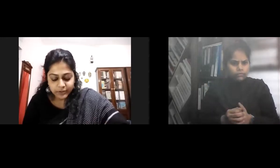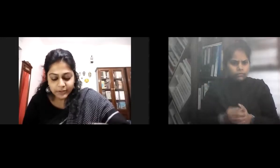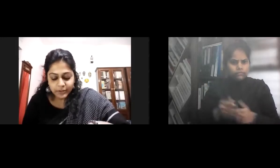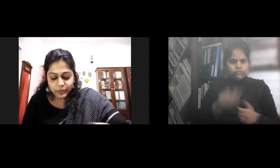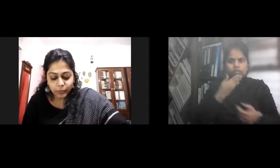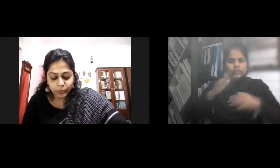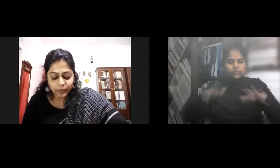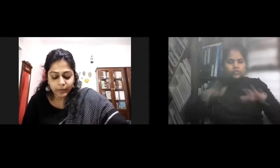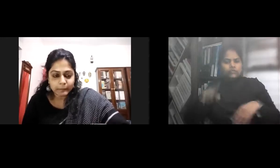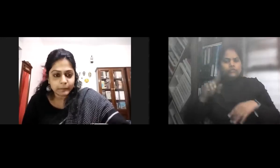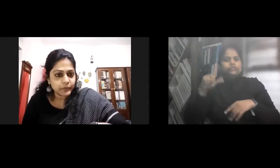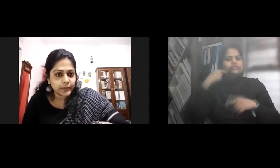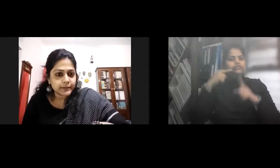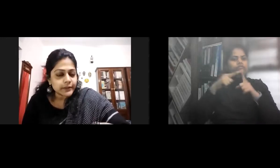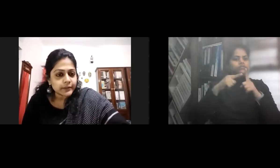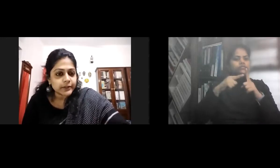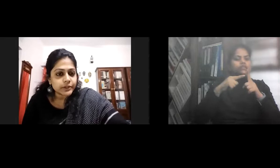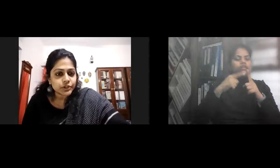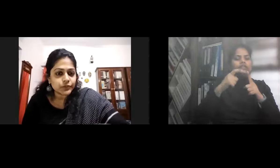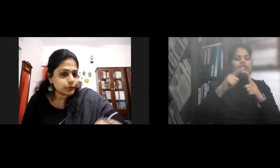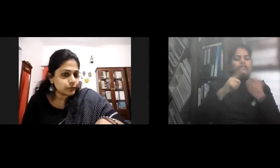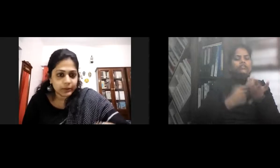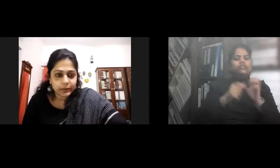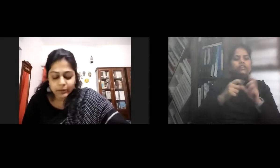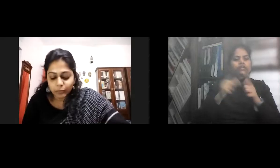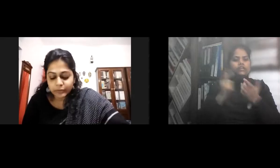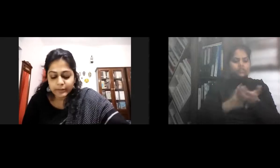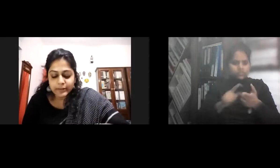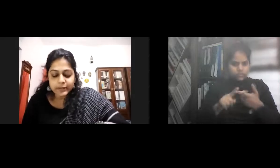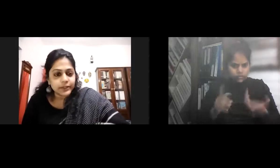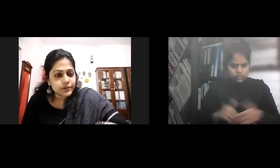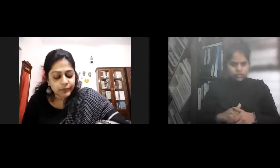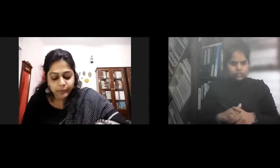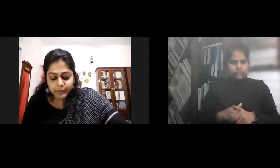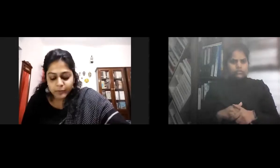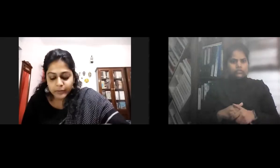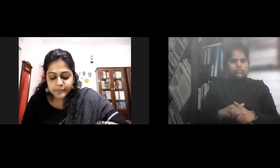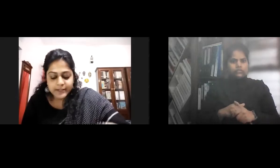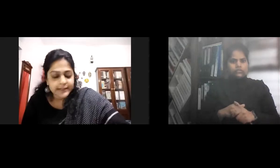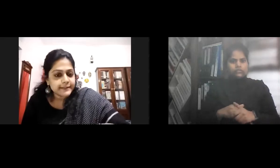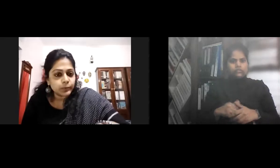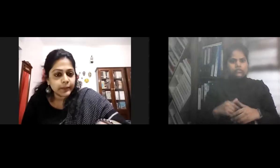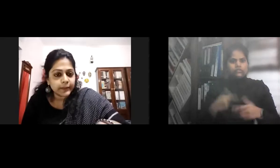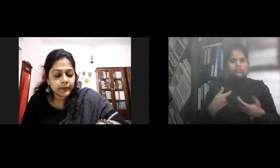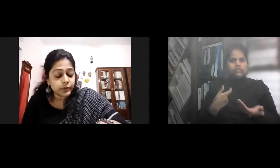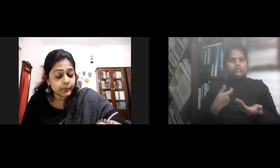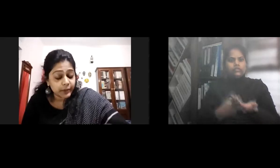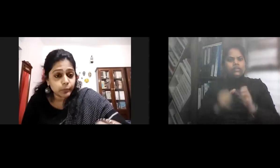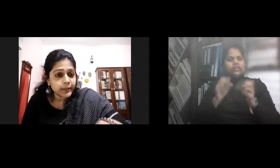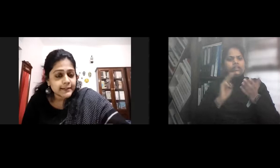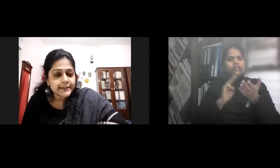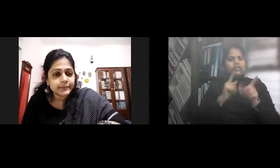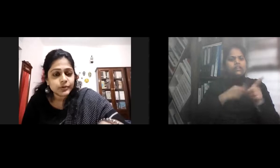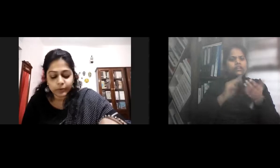literature know, that theoreticians of the novel ranging from Raymond Williams, Mary